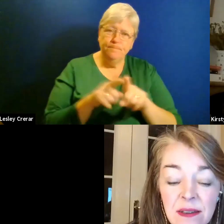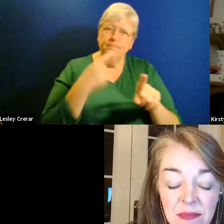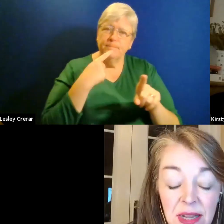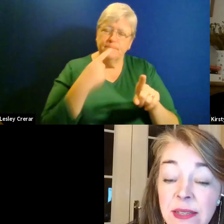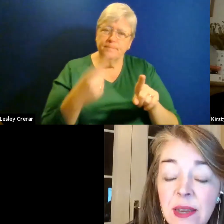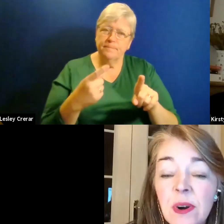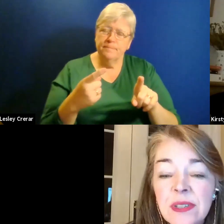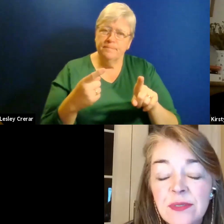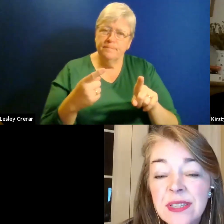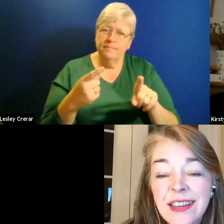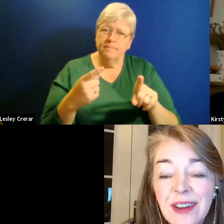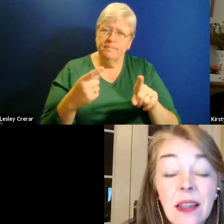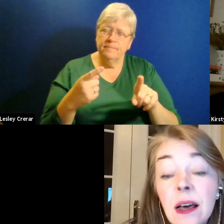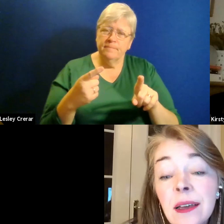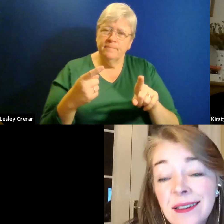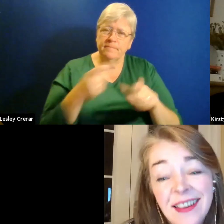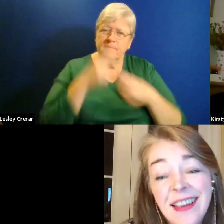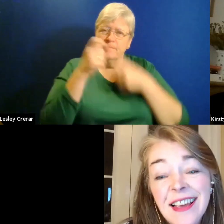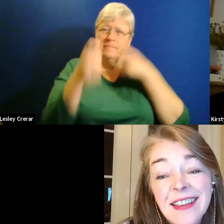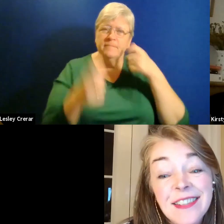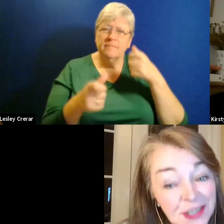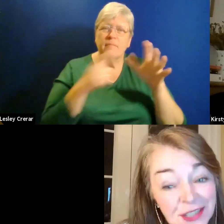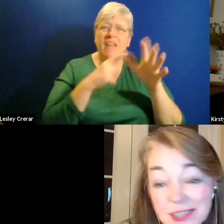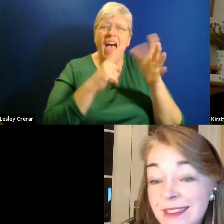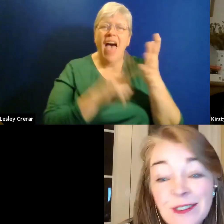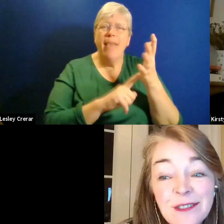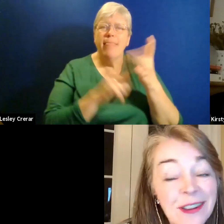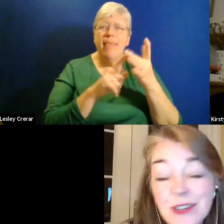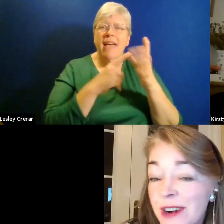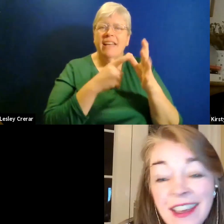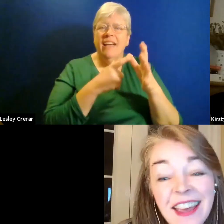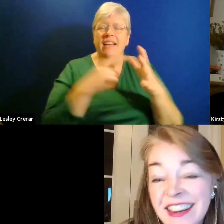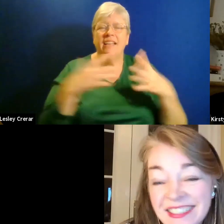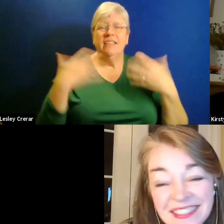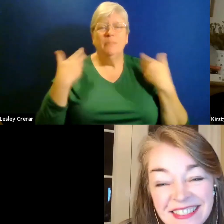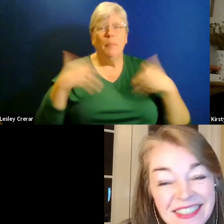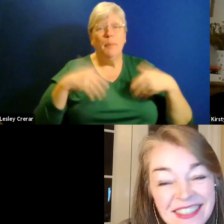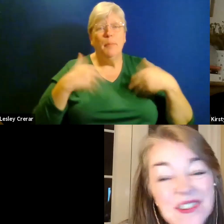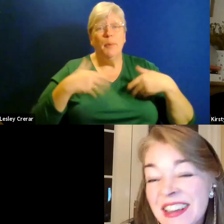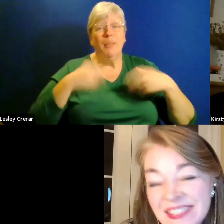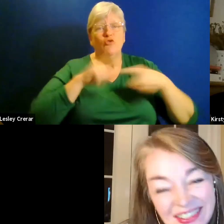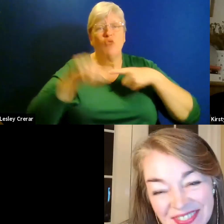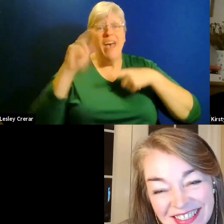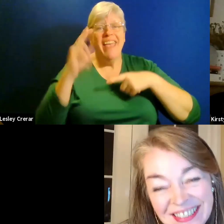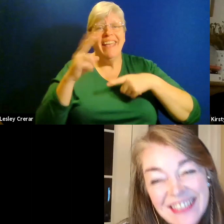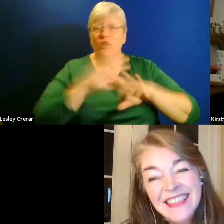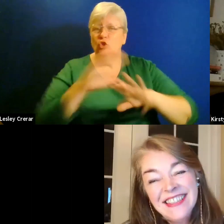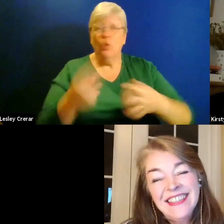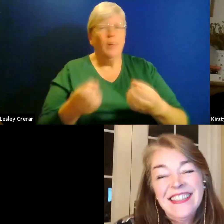in the classic words of the singer Alaya, dust yourself off and try again. Don't give up.